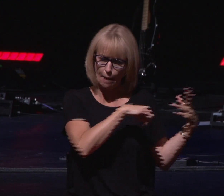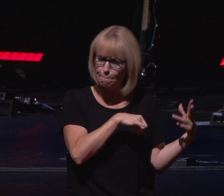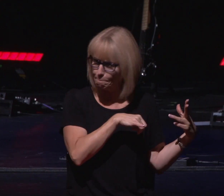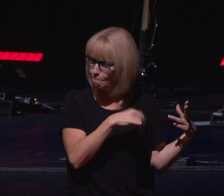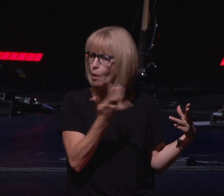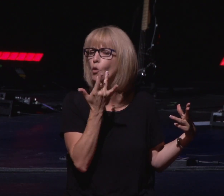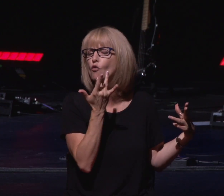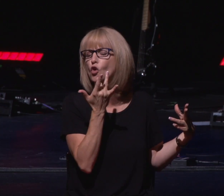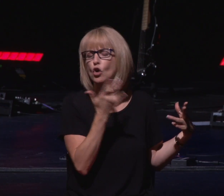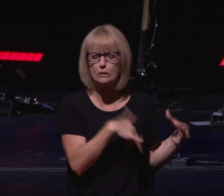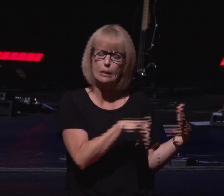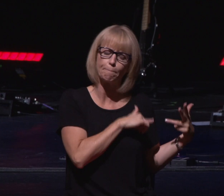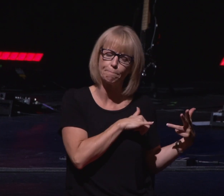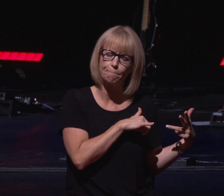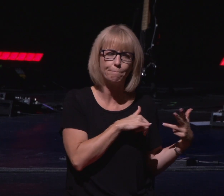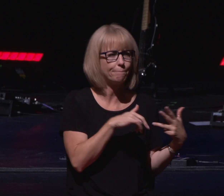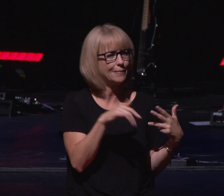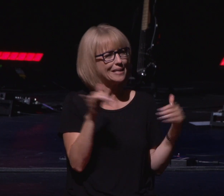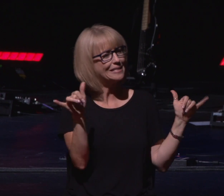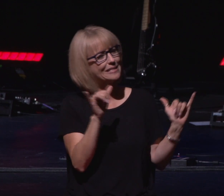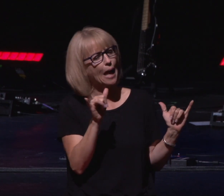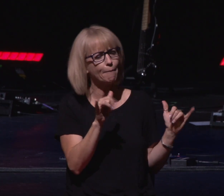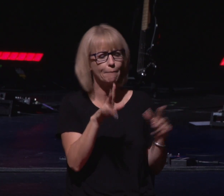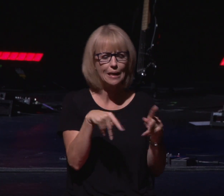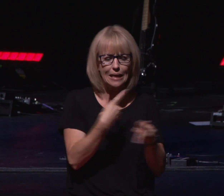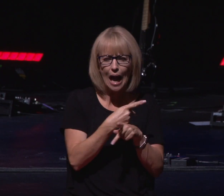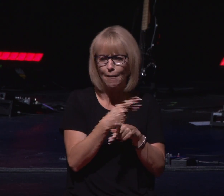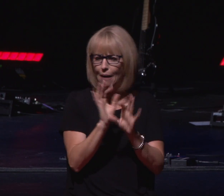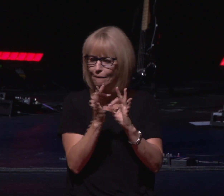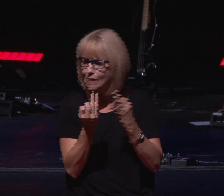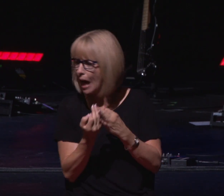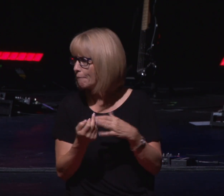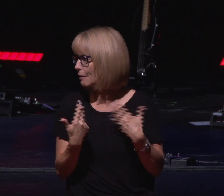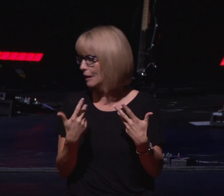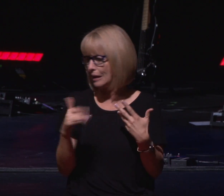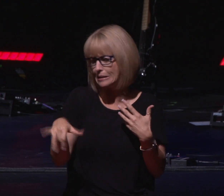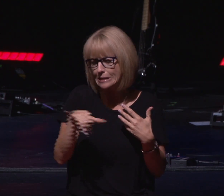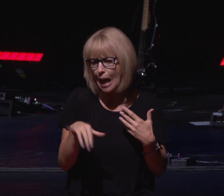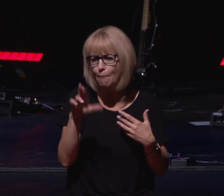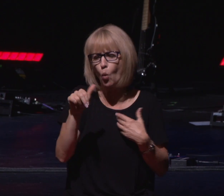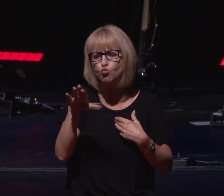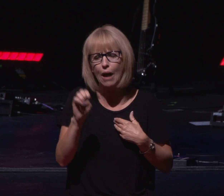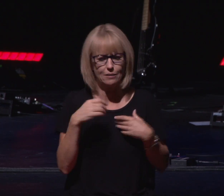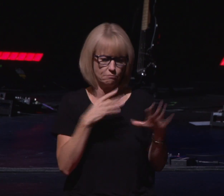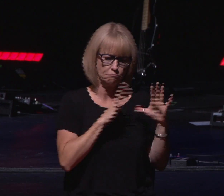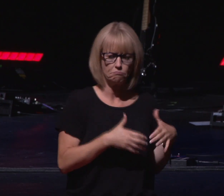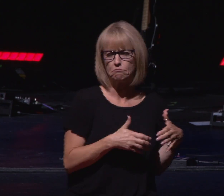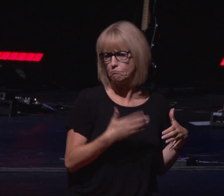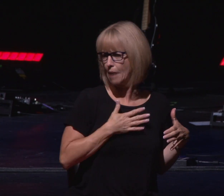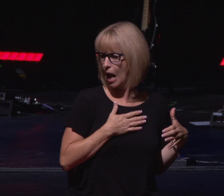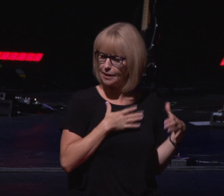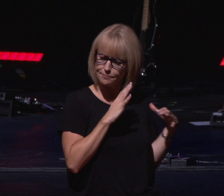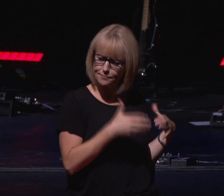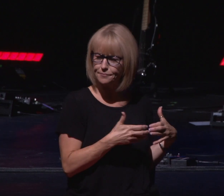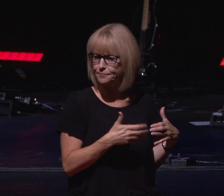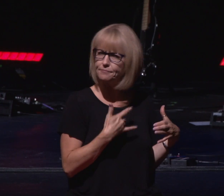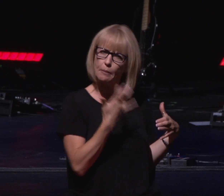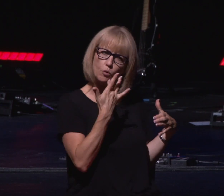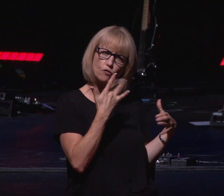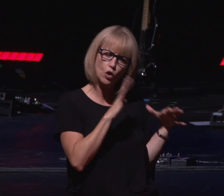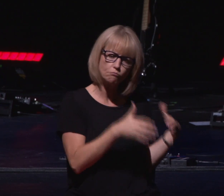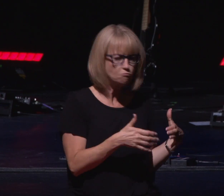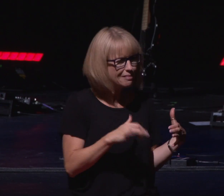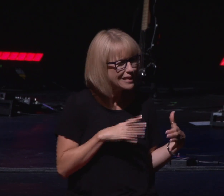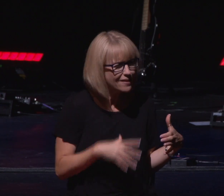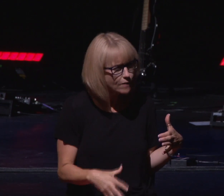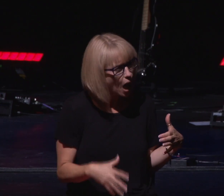people in the same stage of life, people the same family status as ours, and people the same race. There's an easy way we can connect to each other. There's nothing